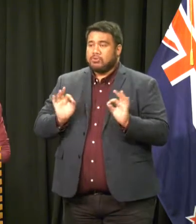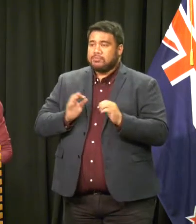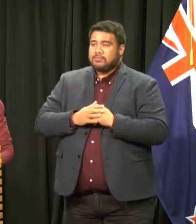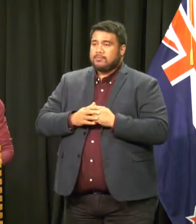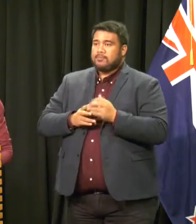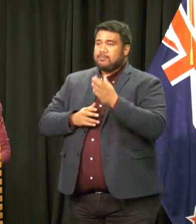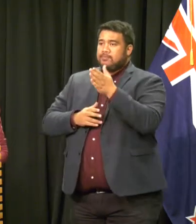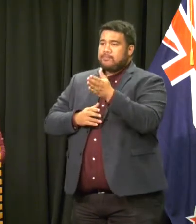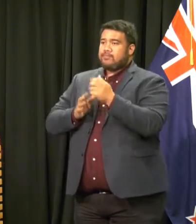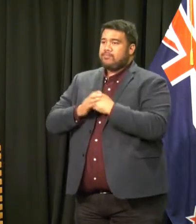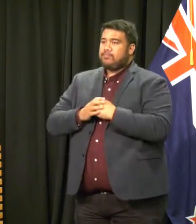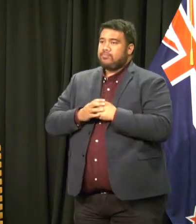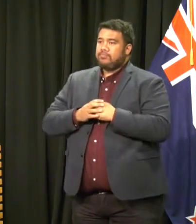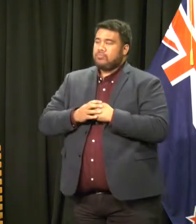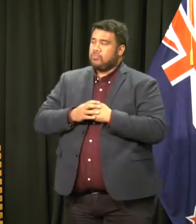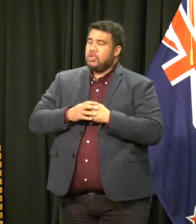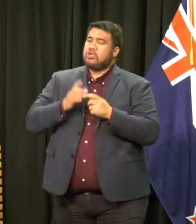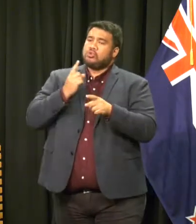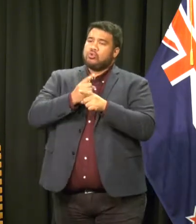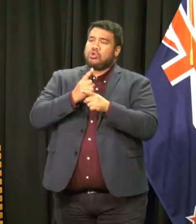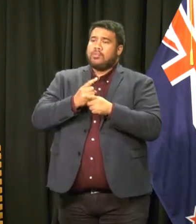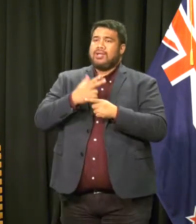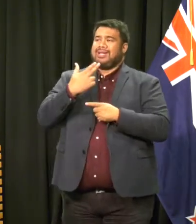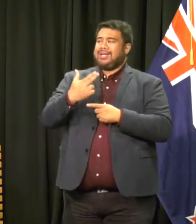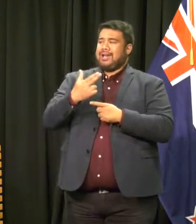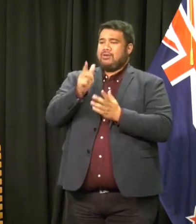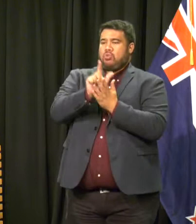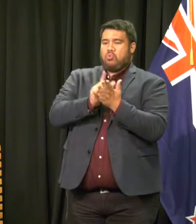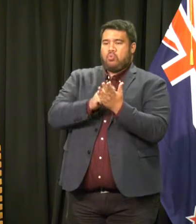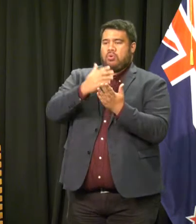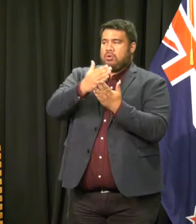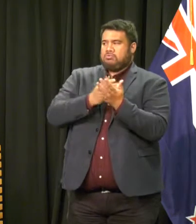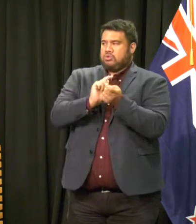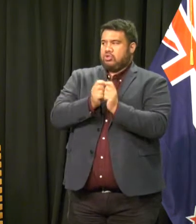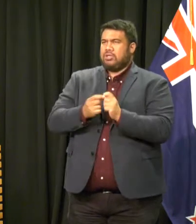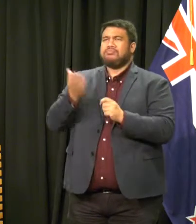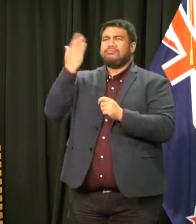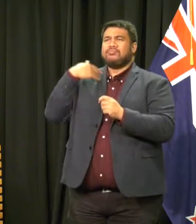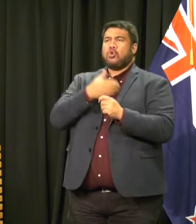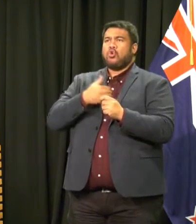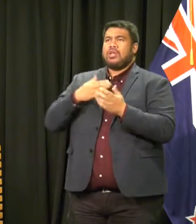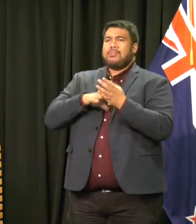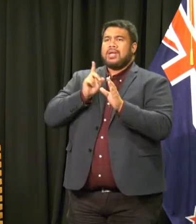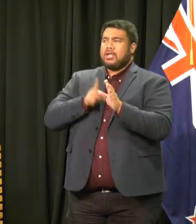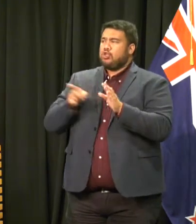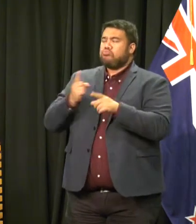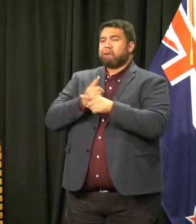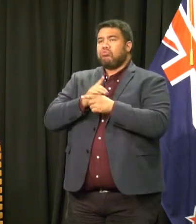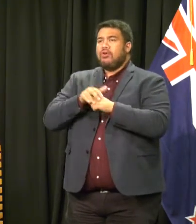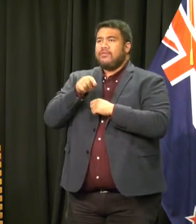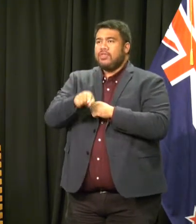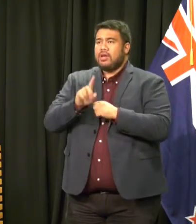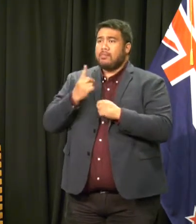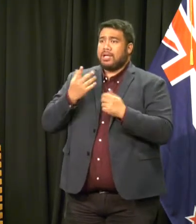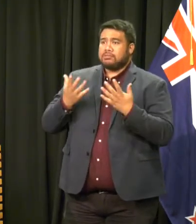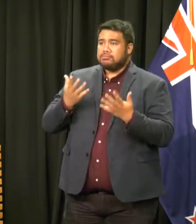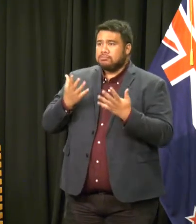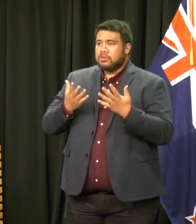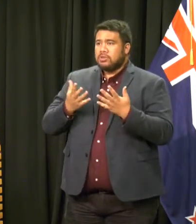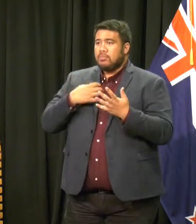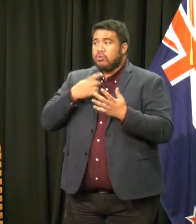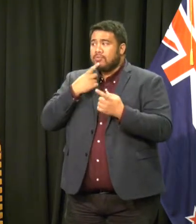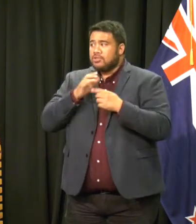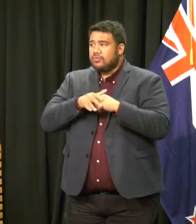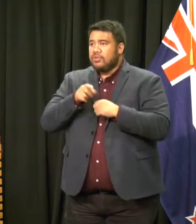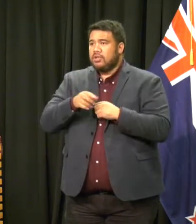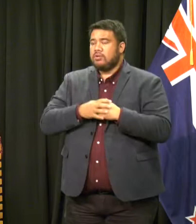Prime Minister, what's the latest on gun laws? You were talking about early May. Is there any update? Actually, it was much more